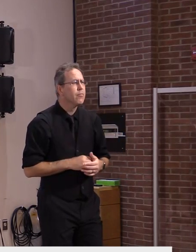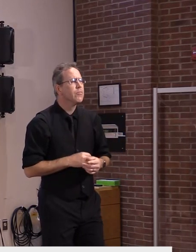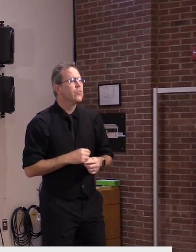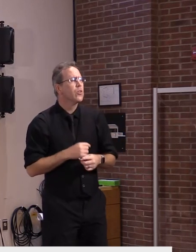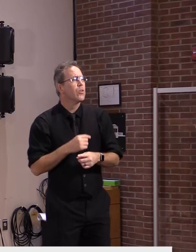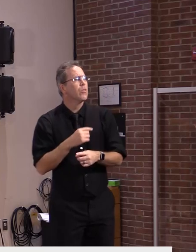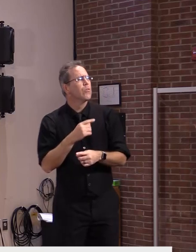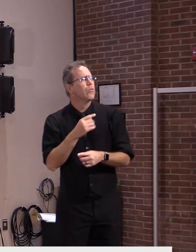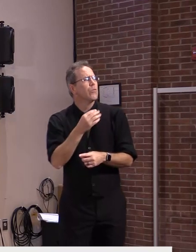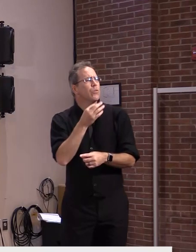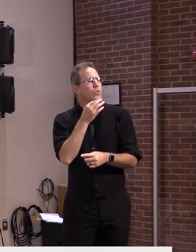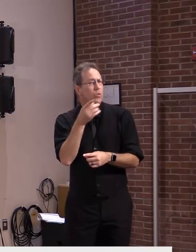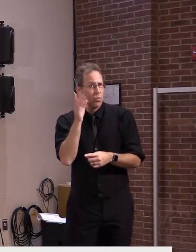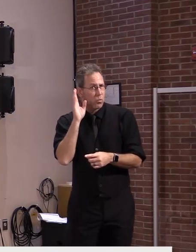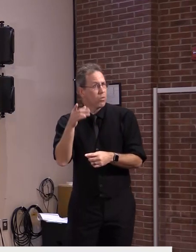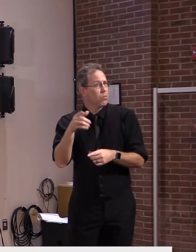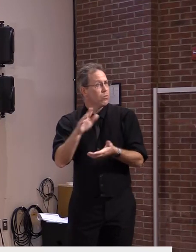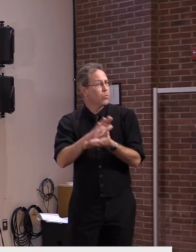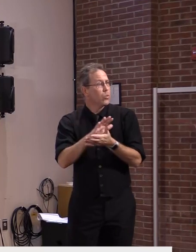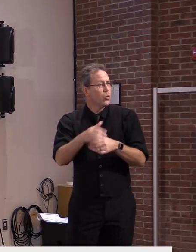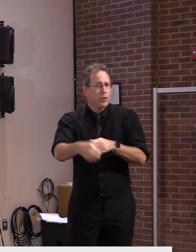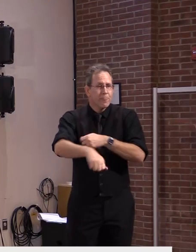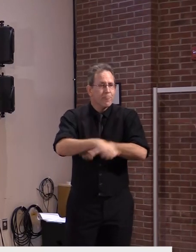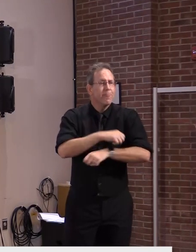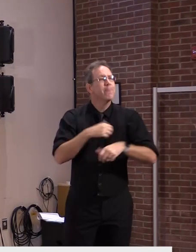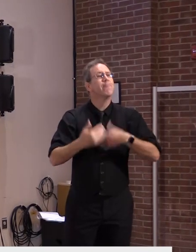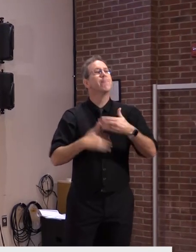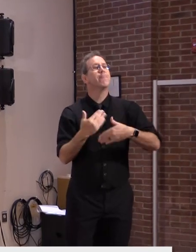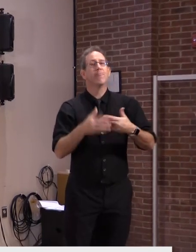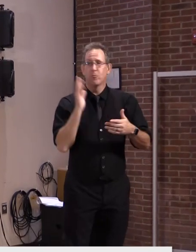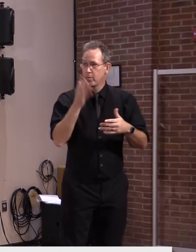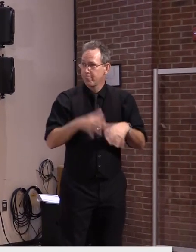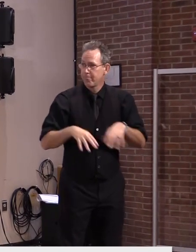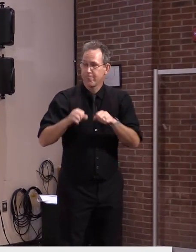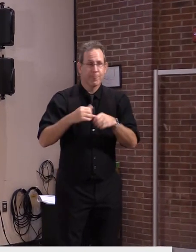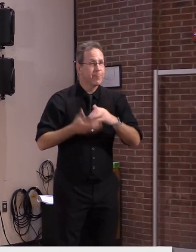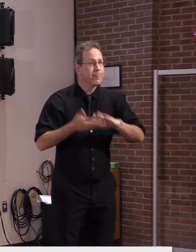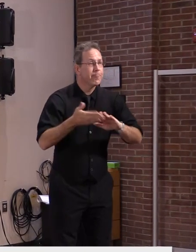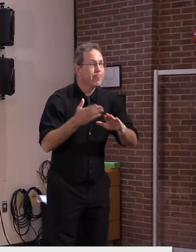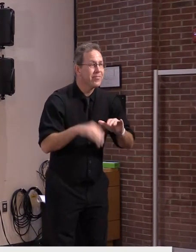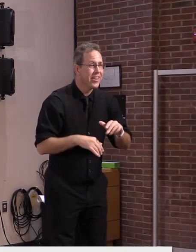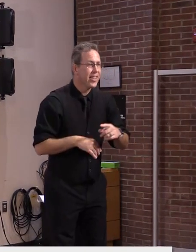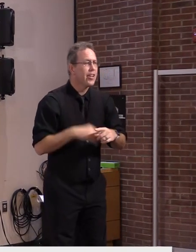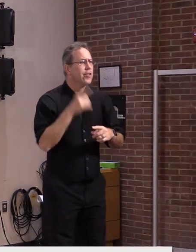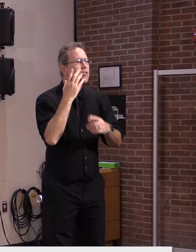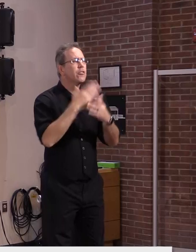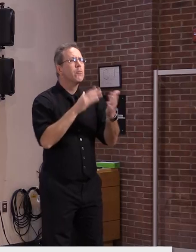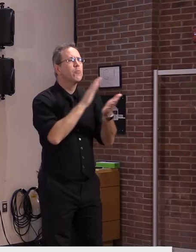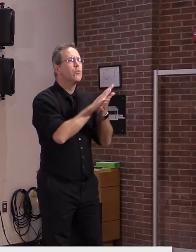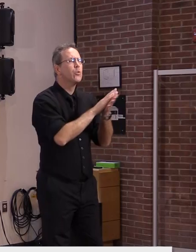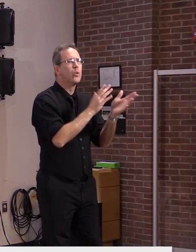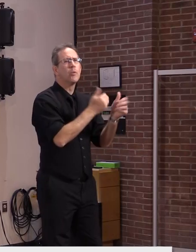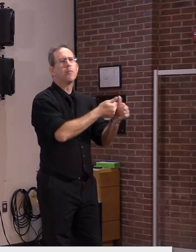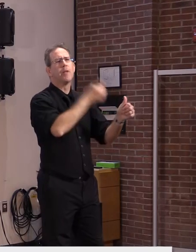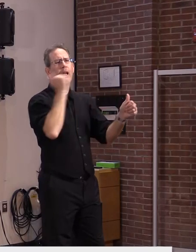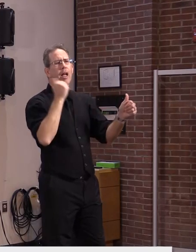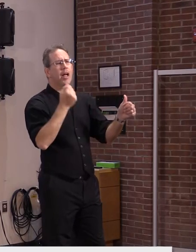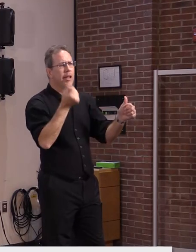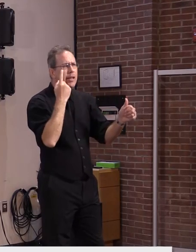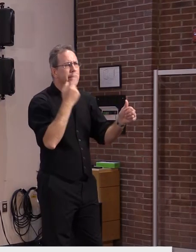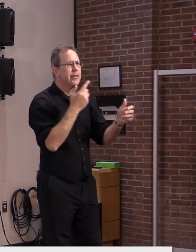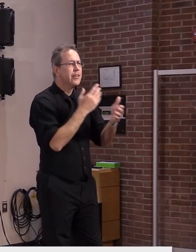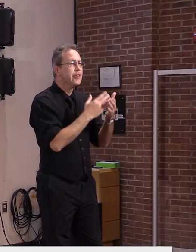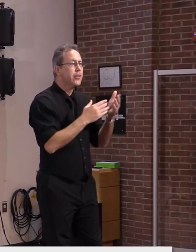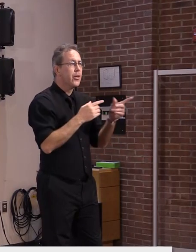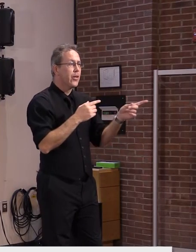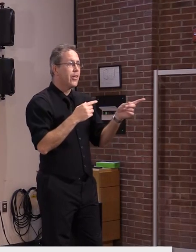then, you know, for people that it's going to be more difficult to get this in place, how long might it be before kids have